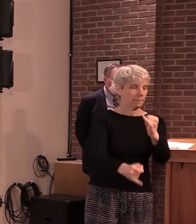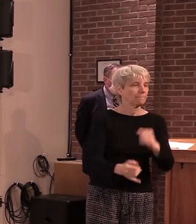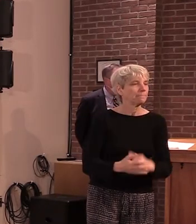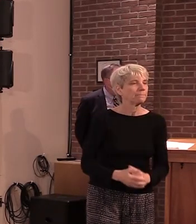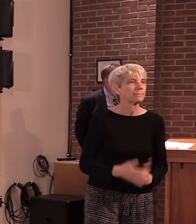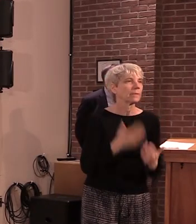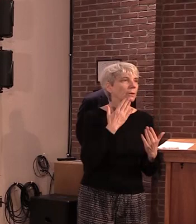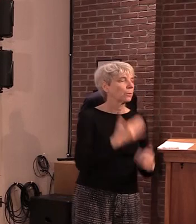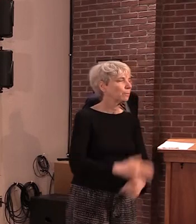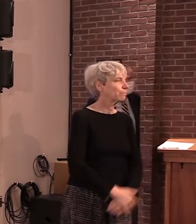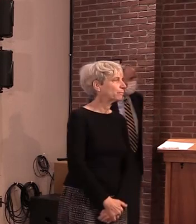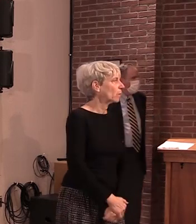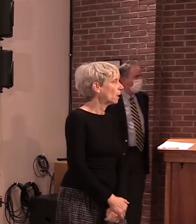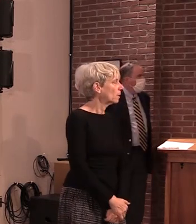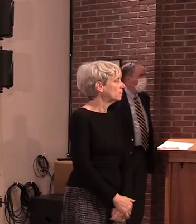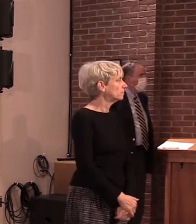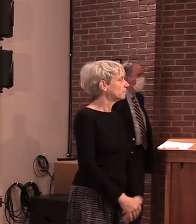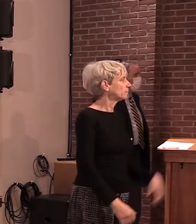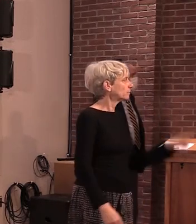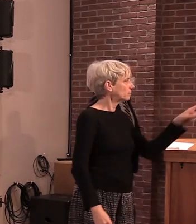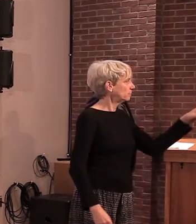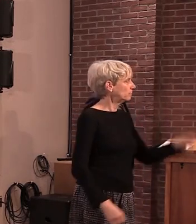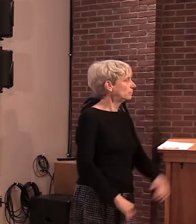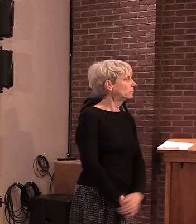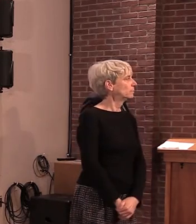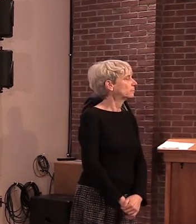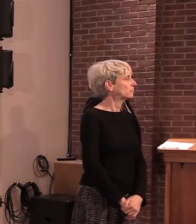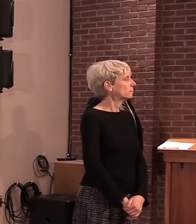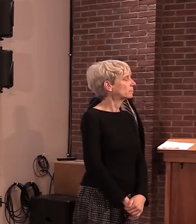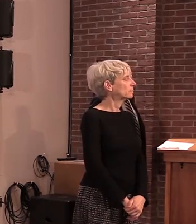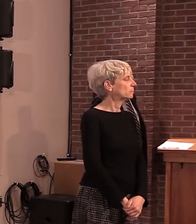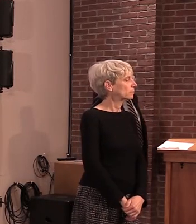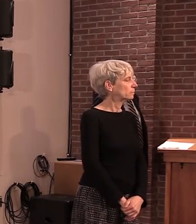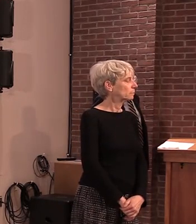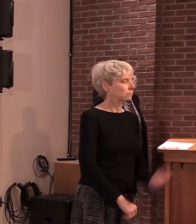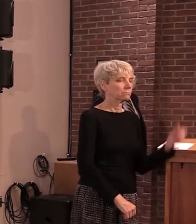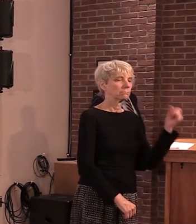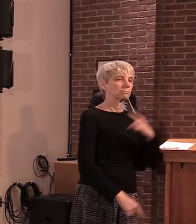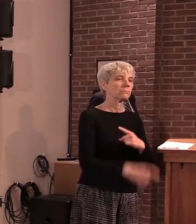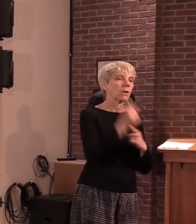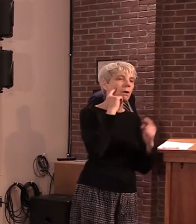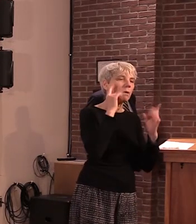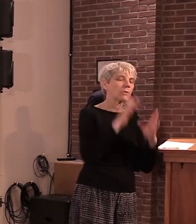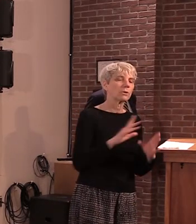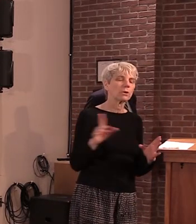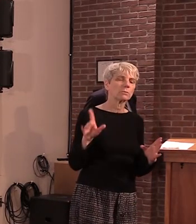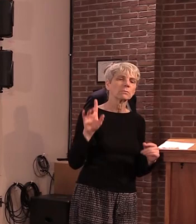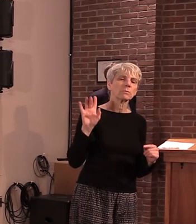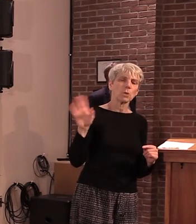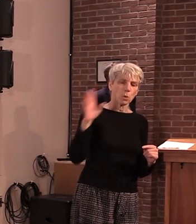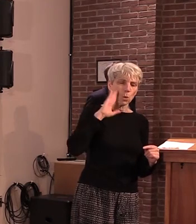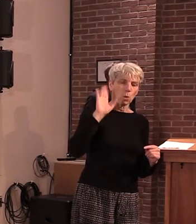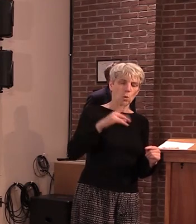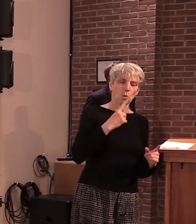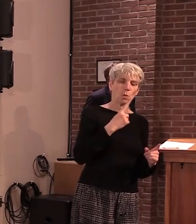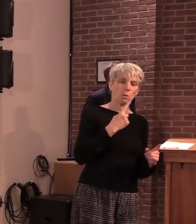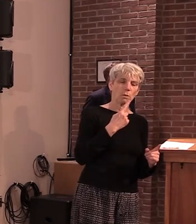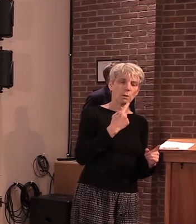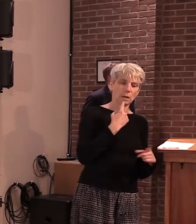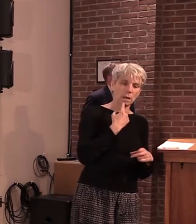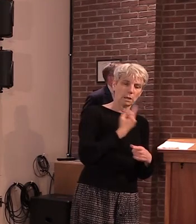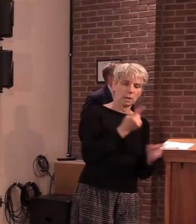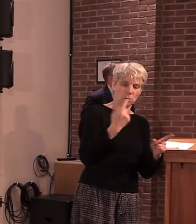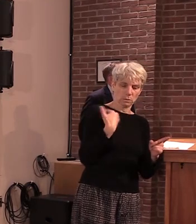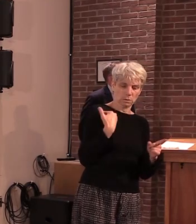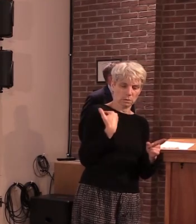Stuart? Governor, I'm wondering if you could comment on the mask mandate, which is, as several have